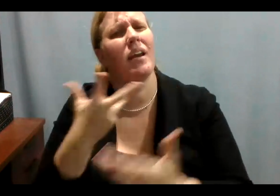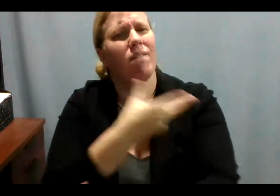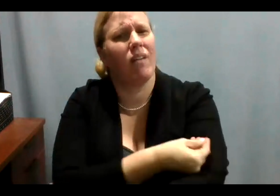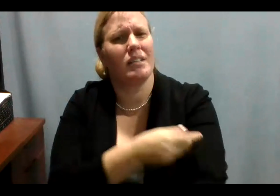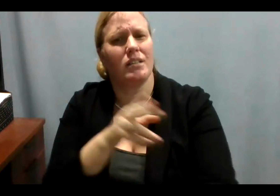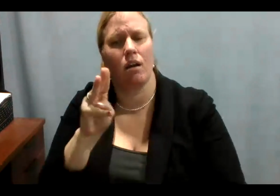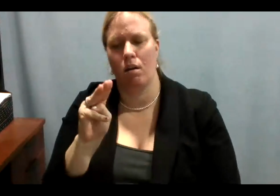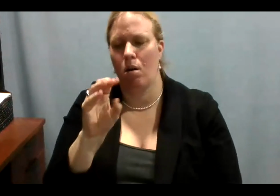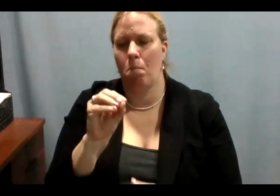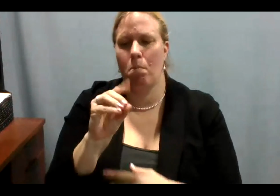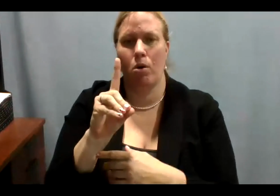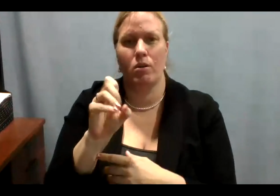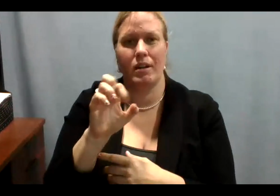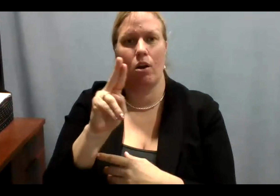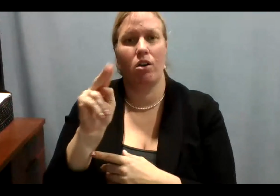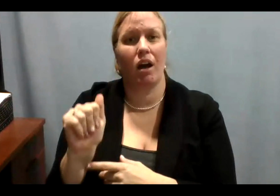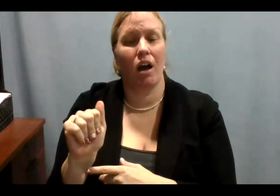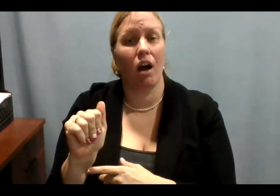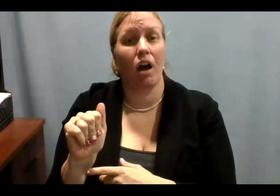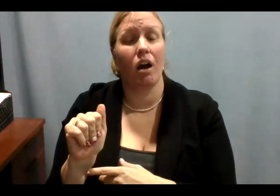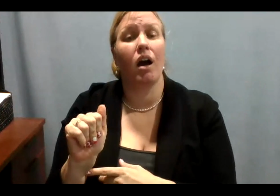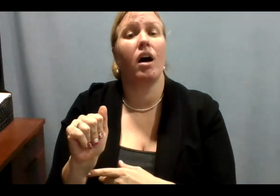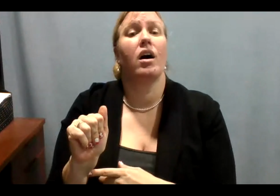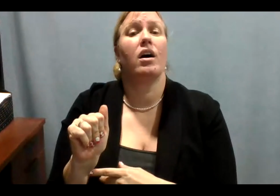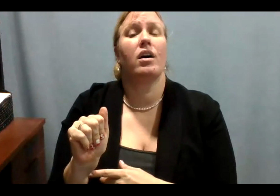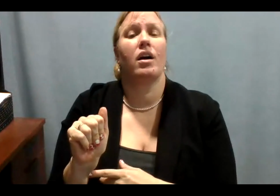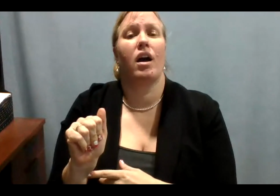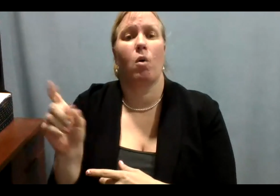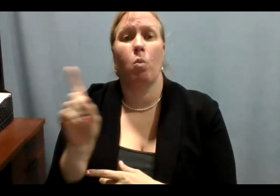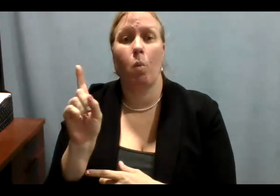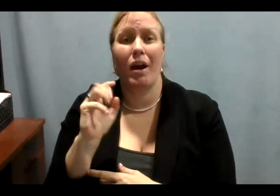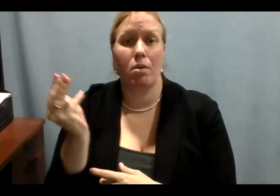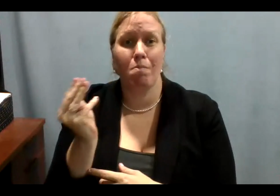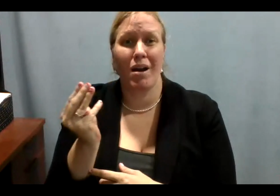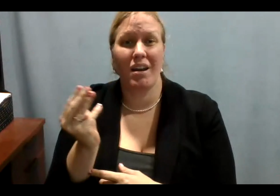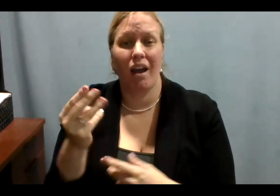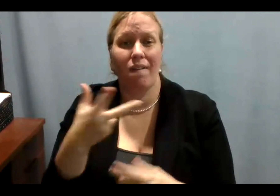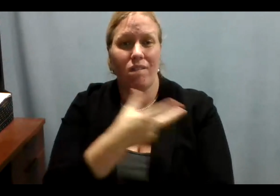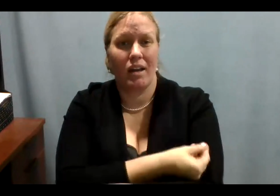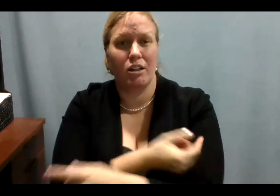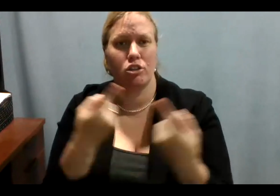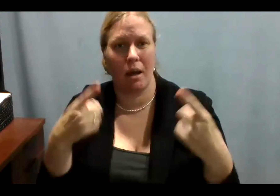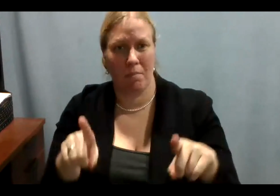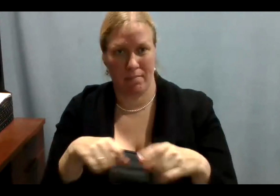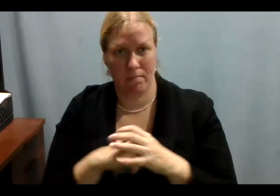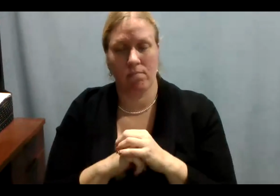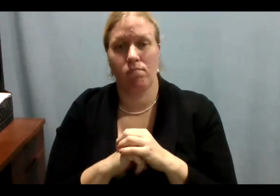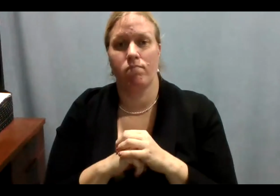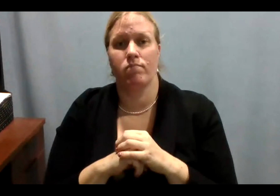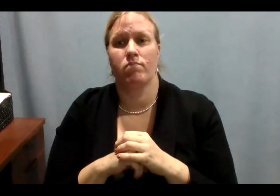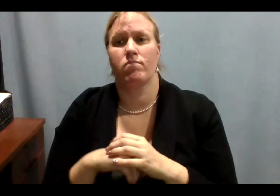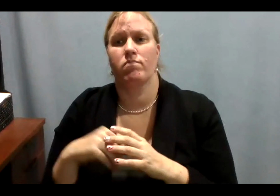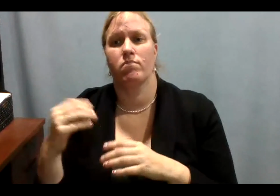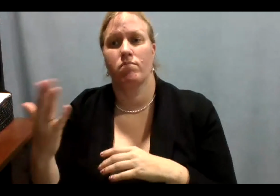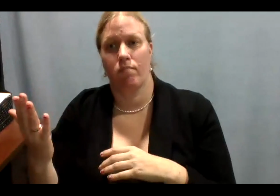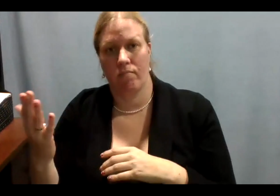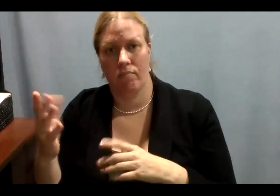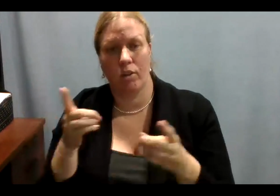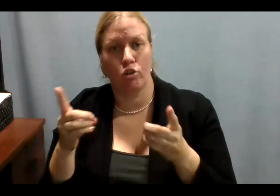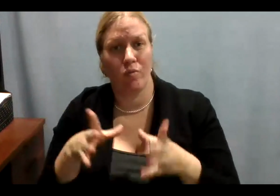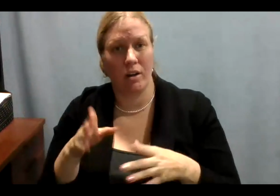do you expect to receive tomorrow and where will the monday vaccinations take place so we are anticipating to receive a